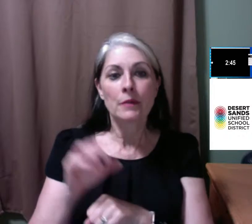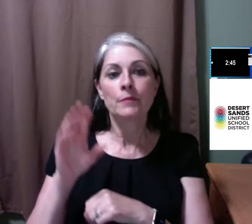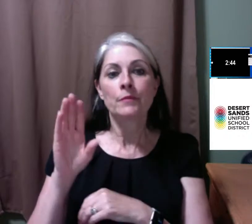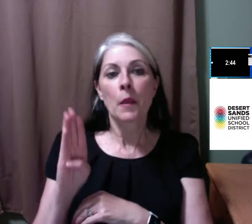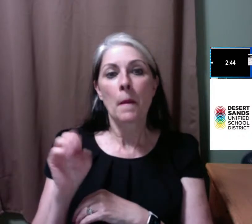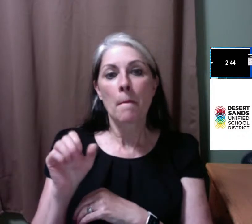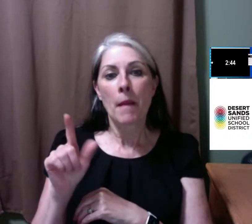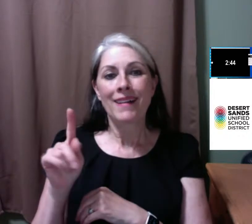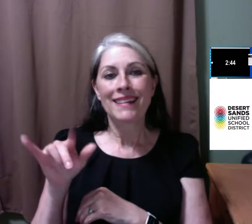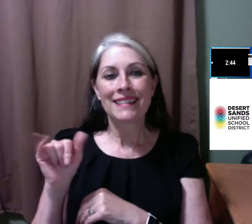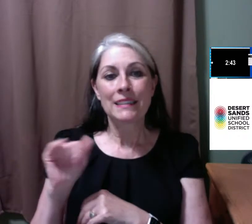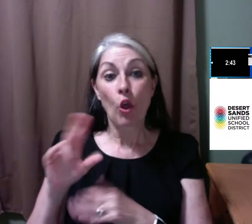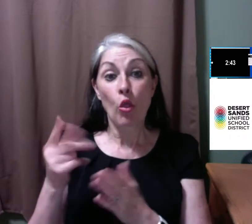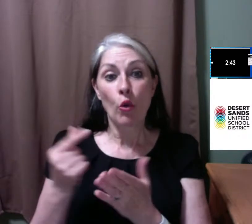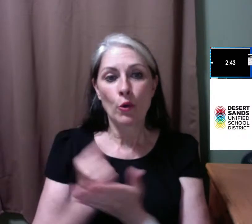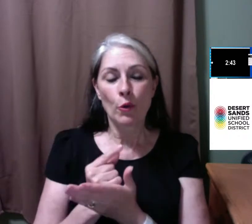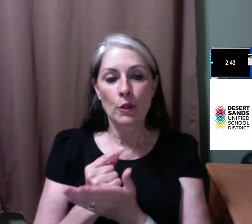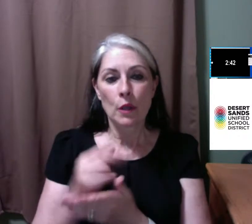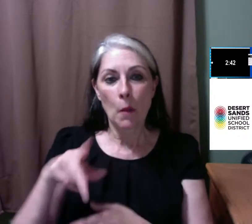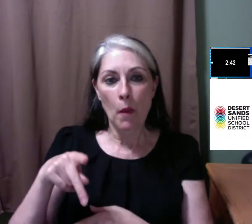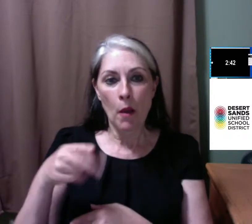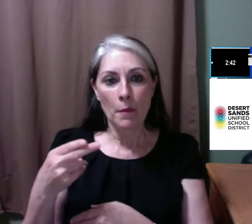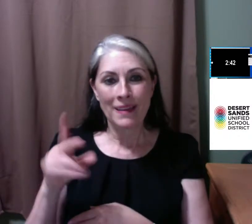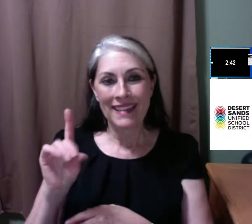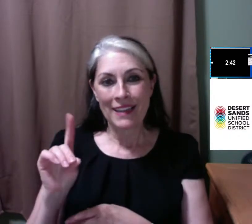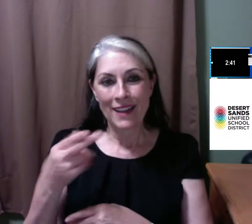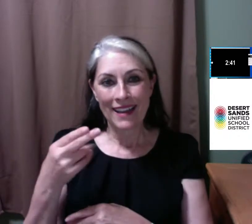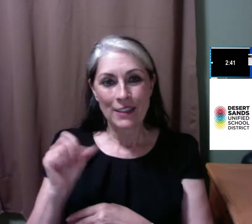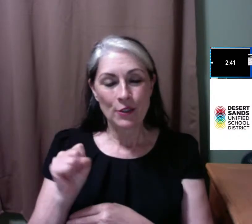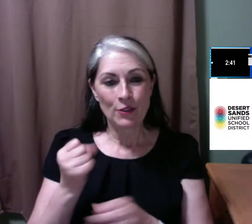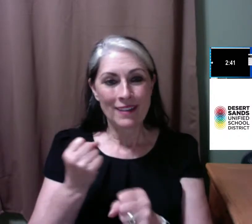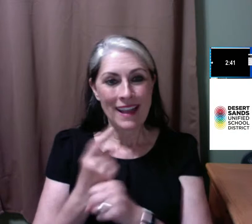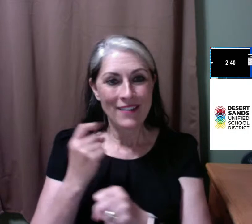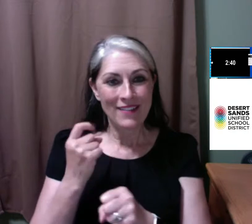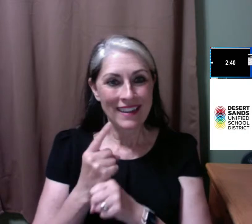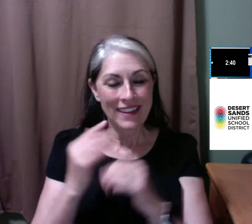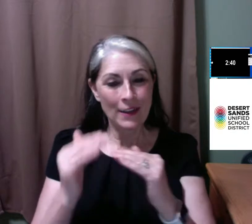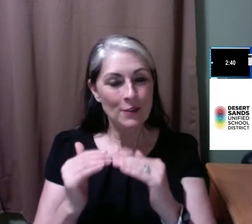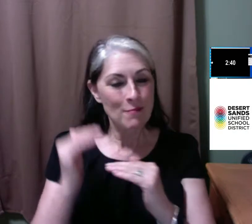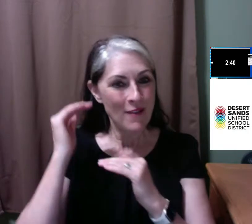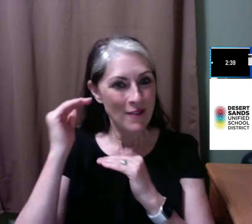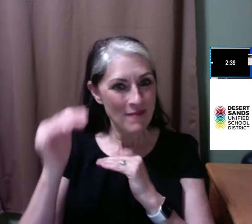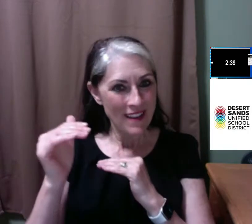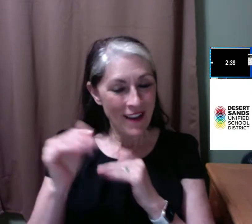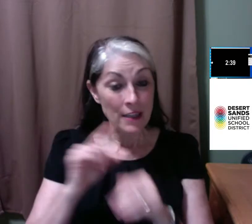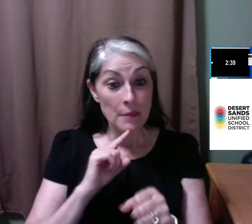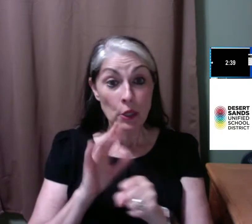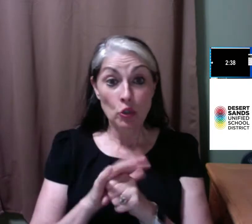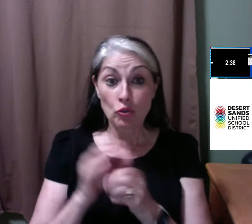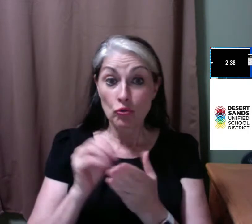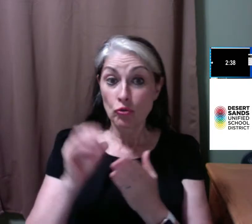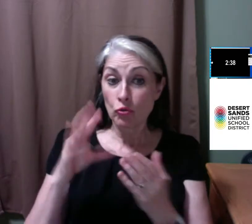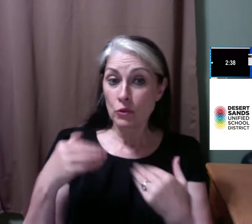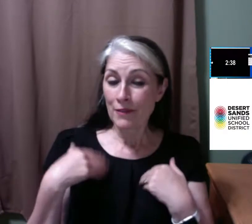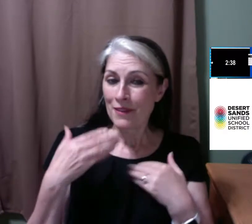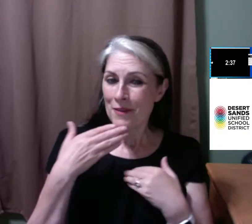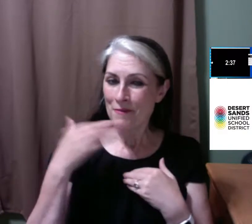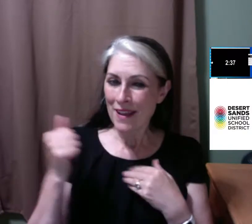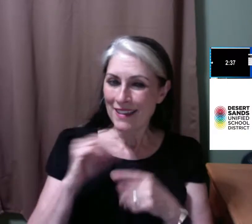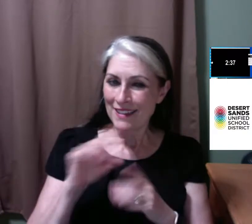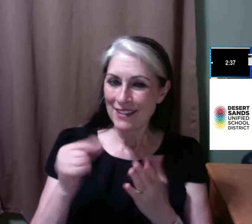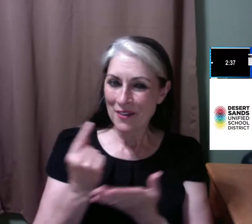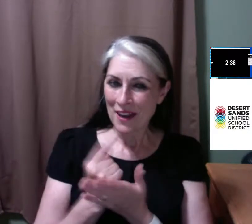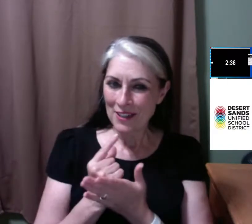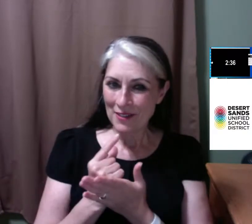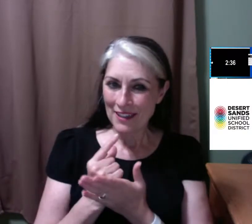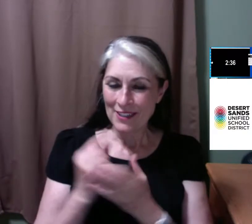third graduation at Palm Desert High School, and each year he goes above and beyond to ensure our students have the best graduation.